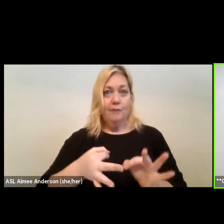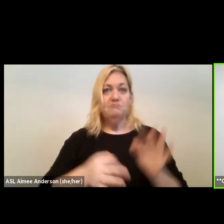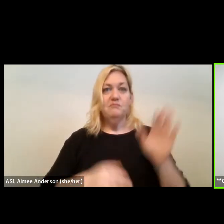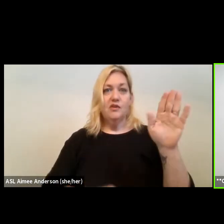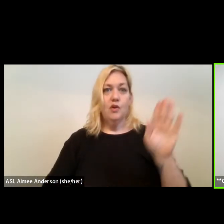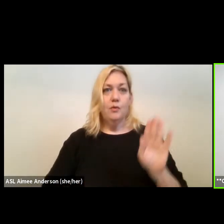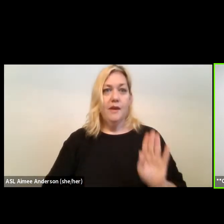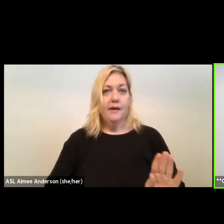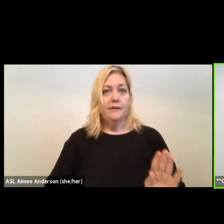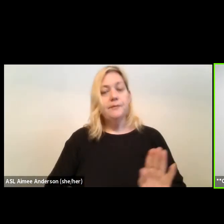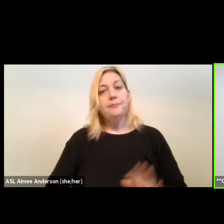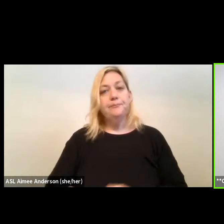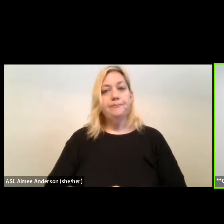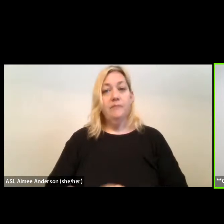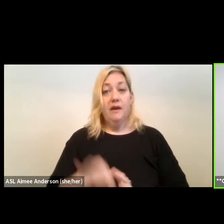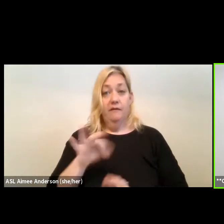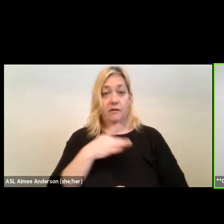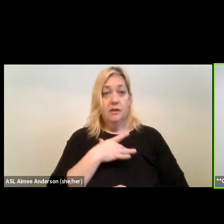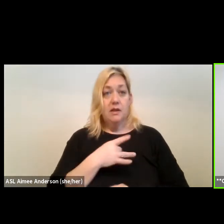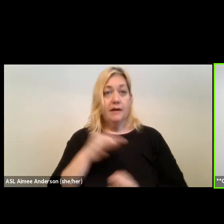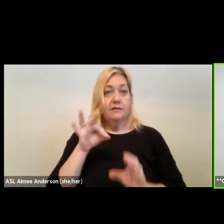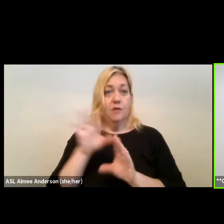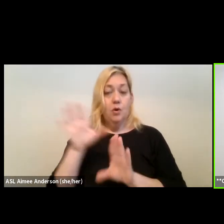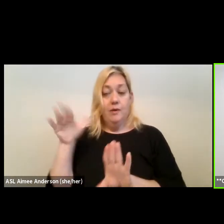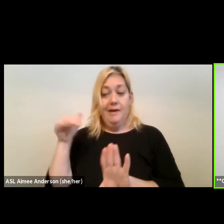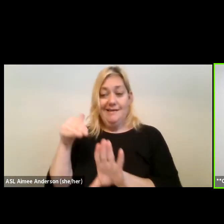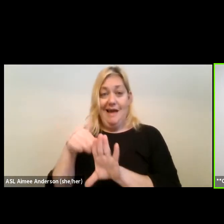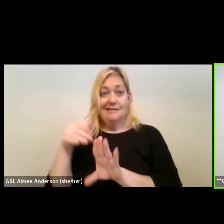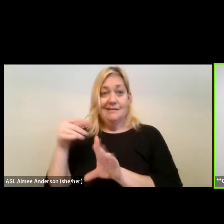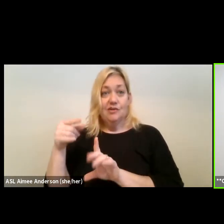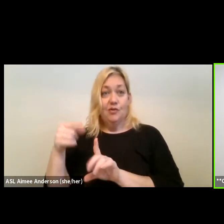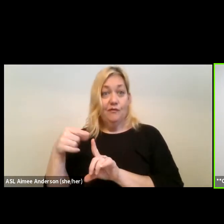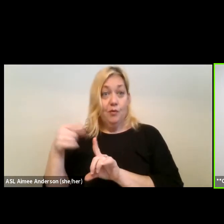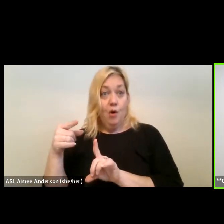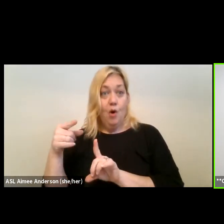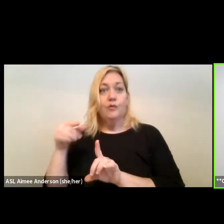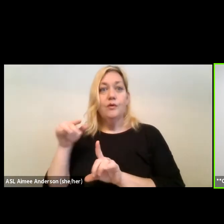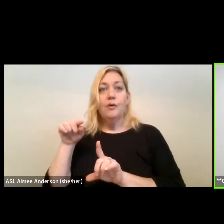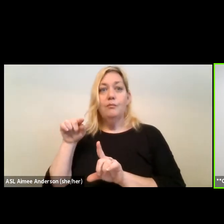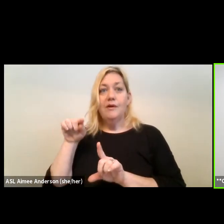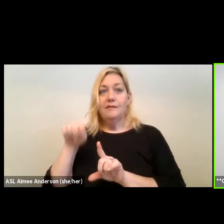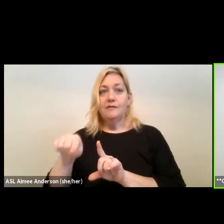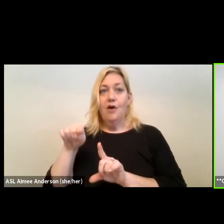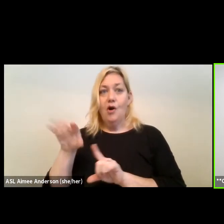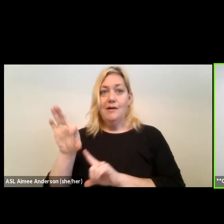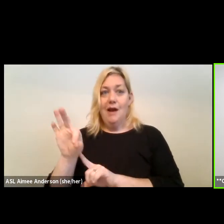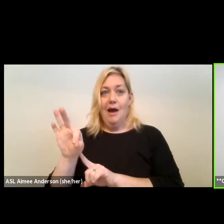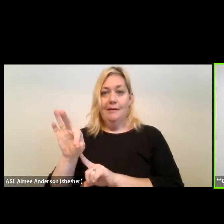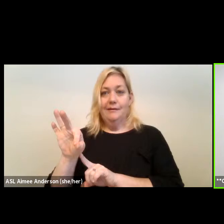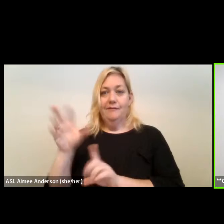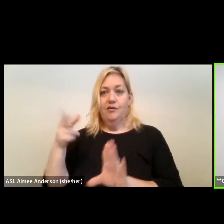And if you would like to vote against the motion to adopt the rules, please press *9 at this time if you're joining by phone.